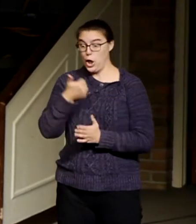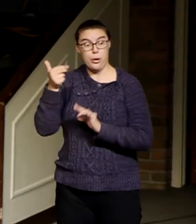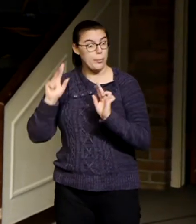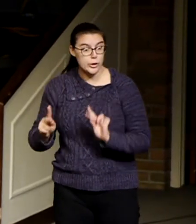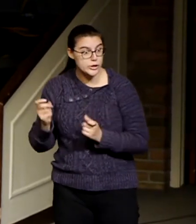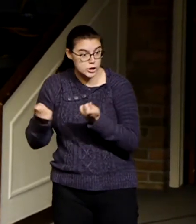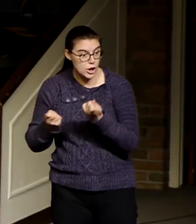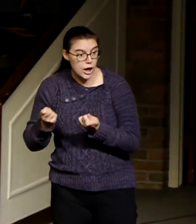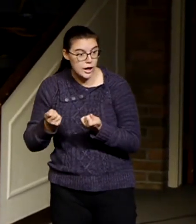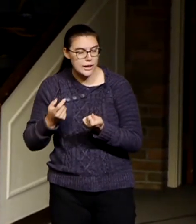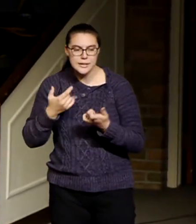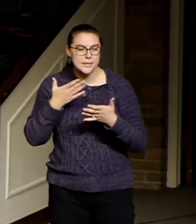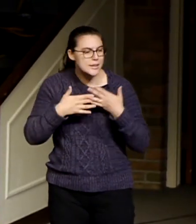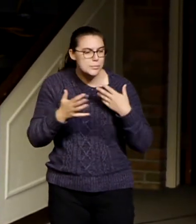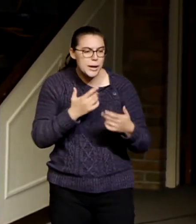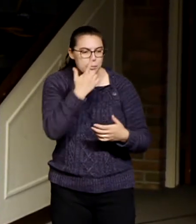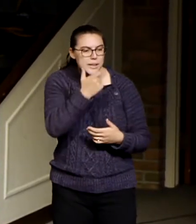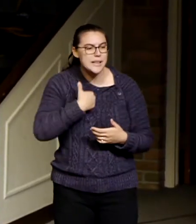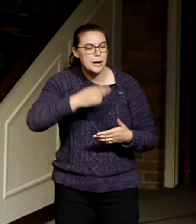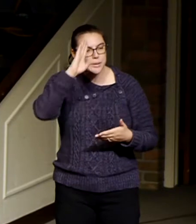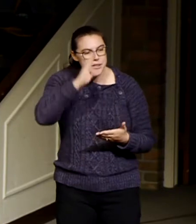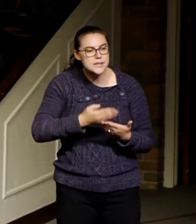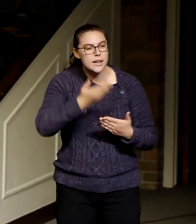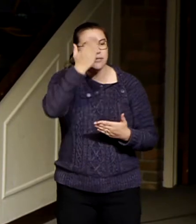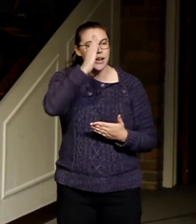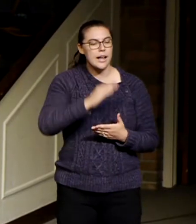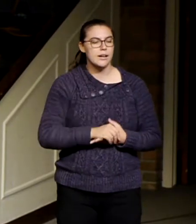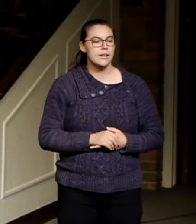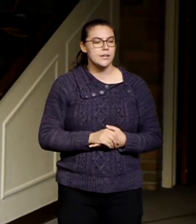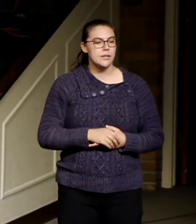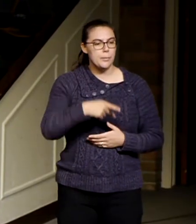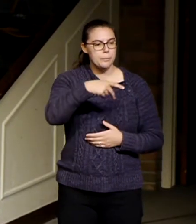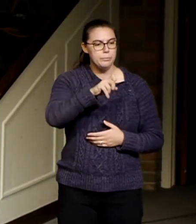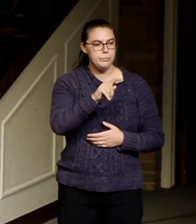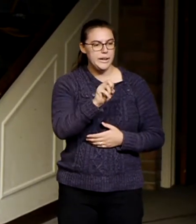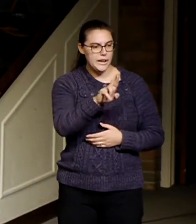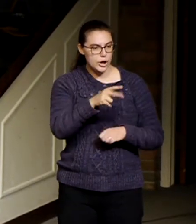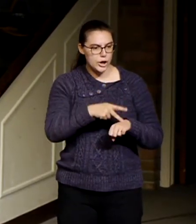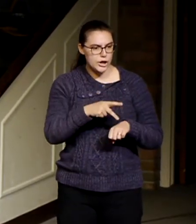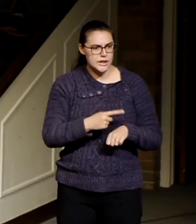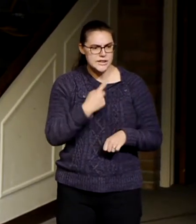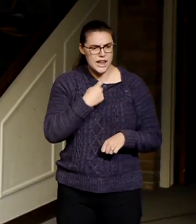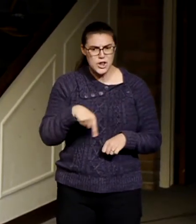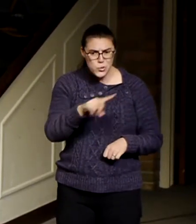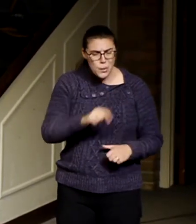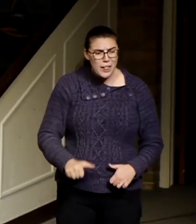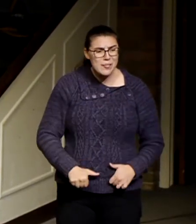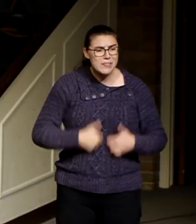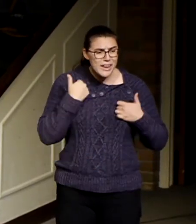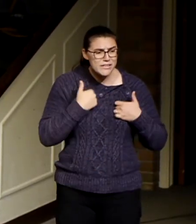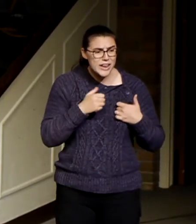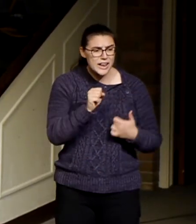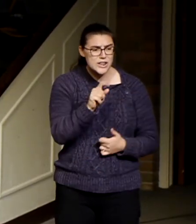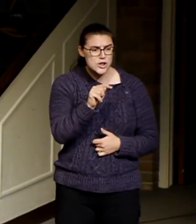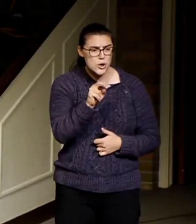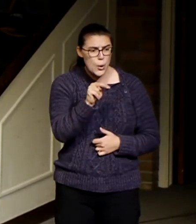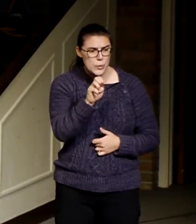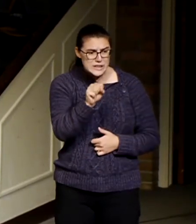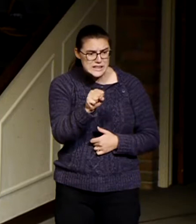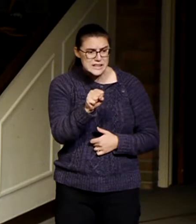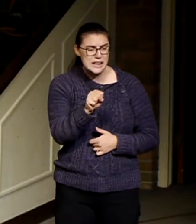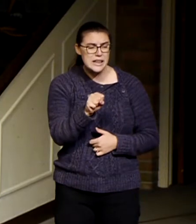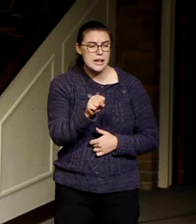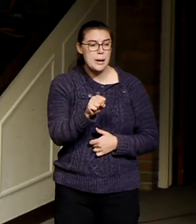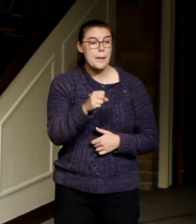living God. Peter said, you are living stones. Living stones, Peter said to us.